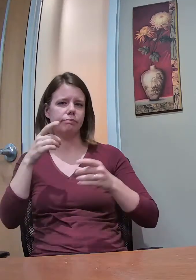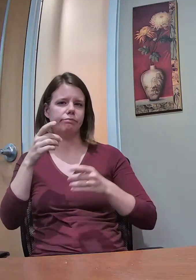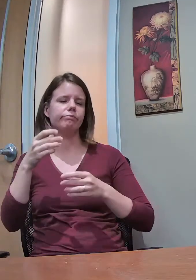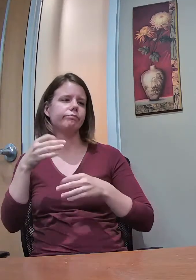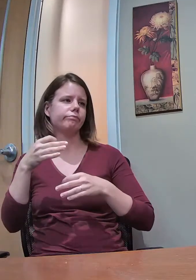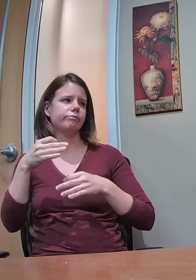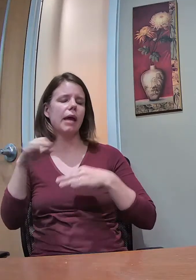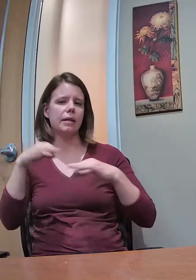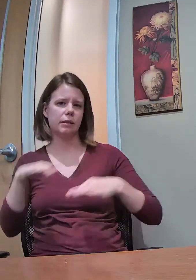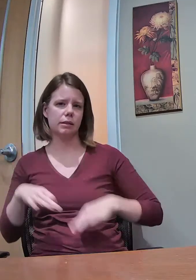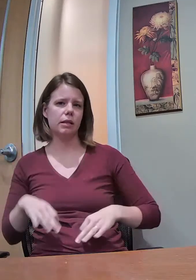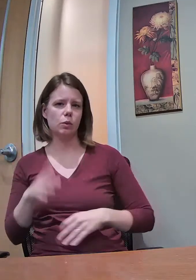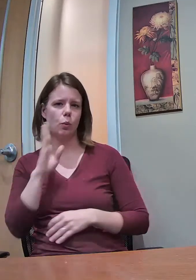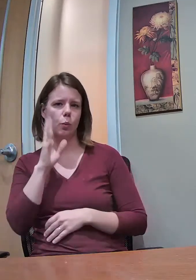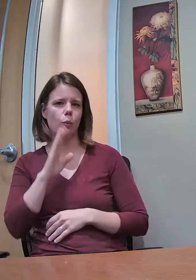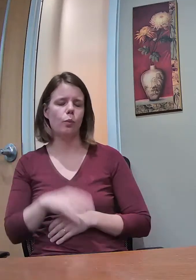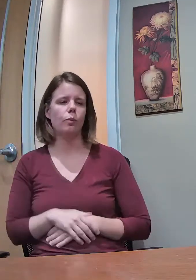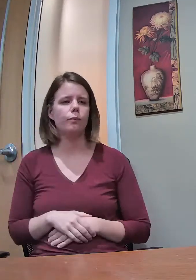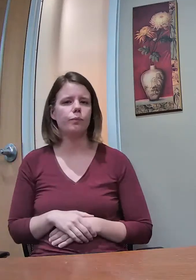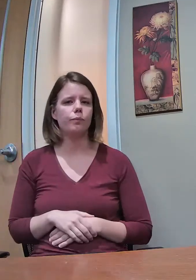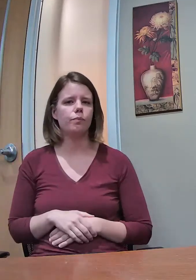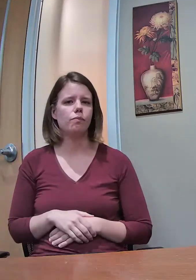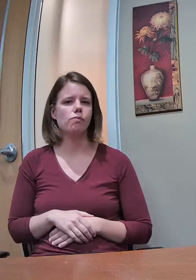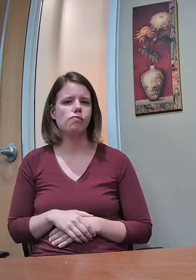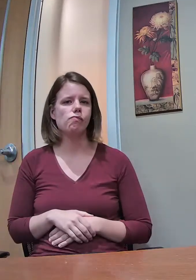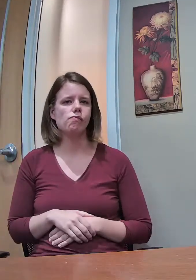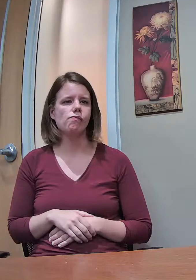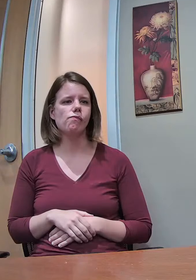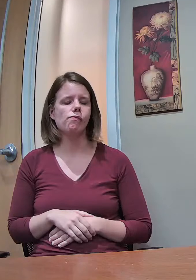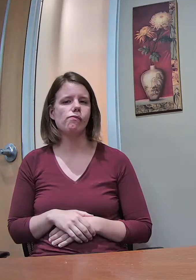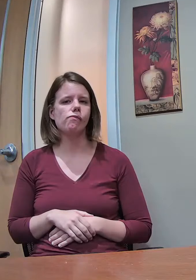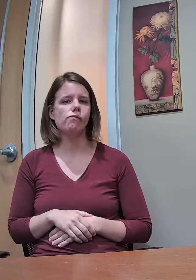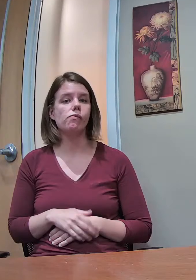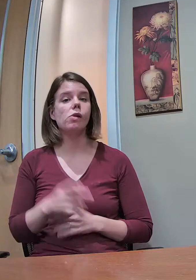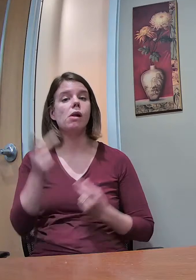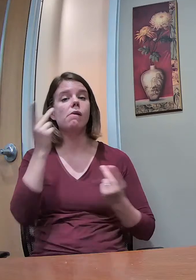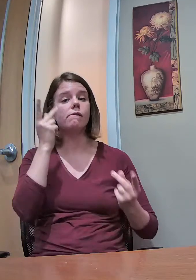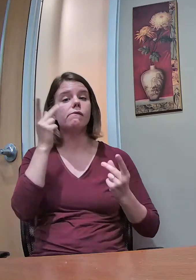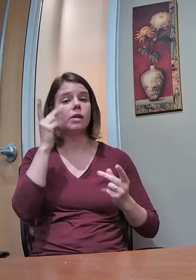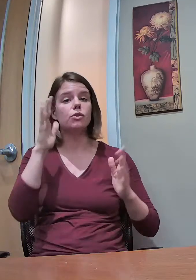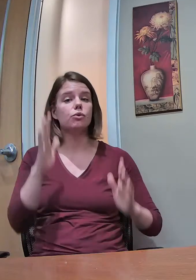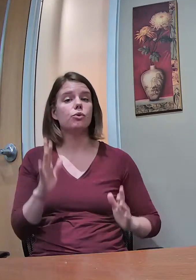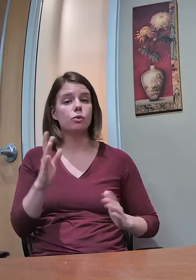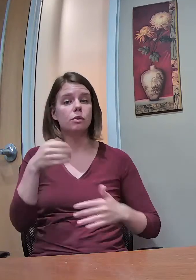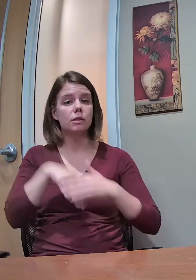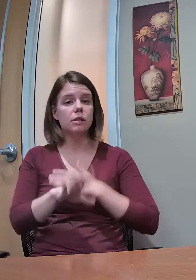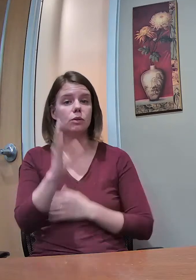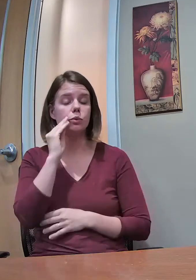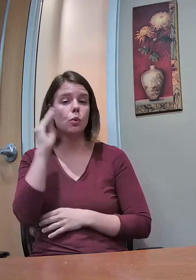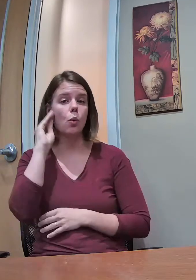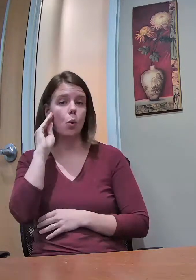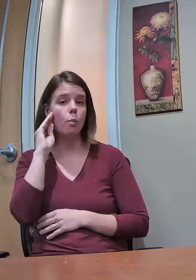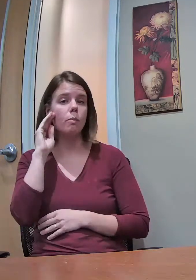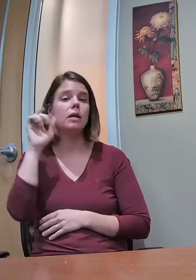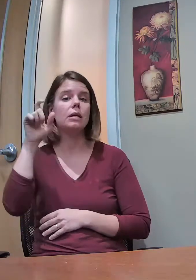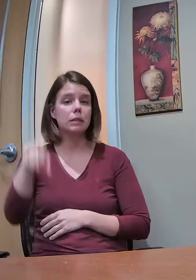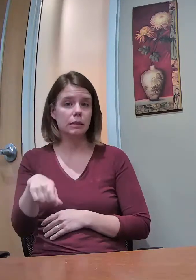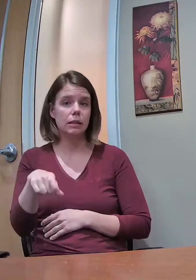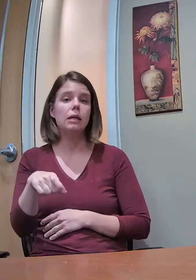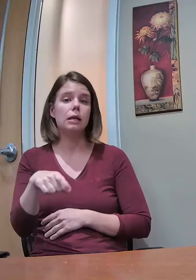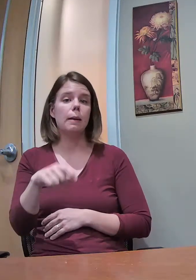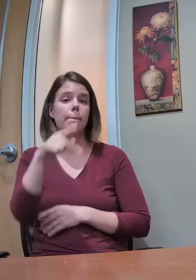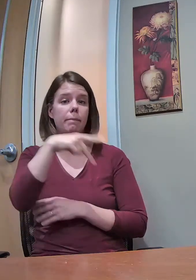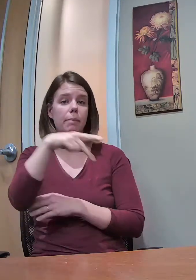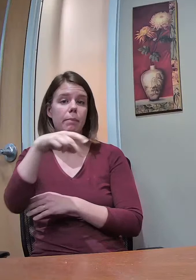Visitors will be directed by our staff, by the signage, and you will wear the appropriate PPE, depending on several